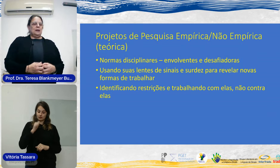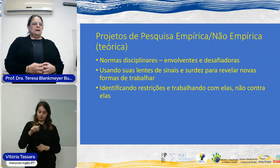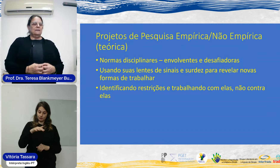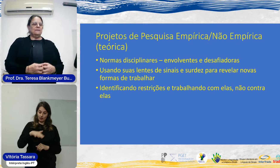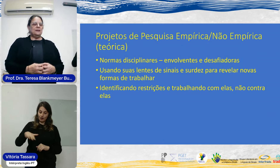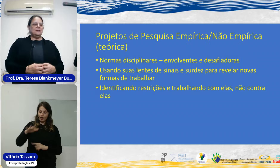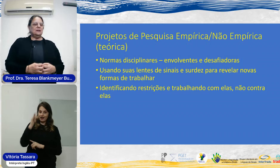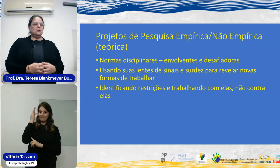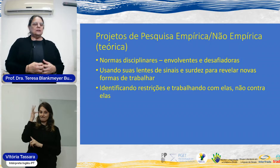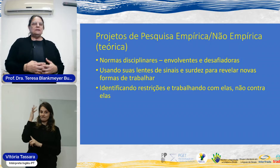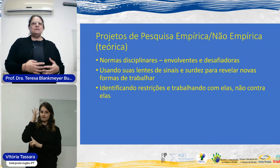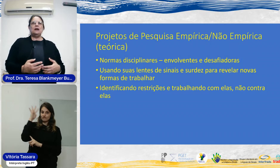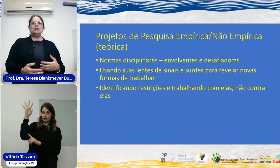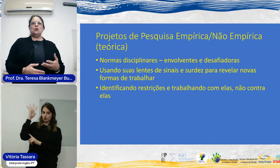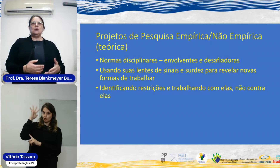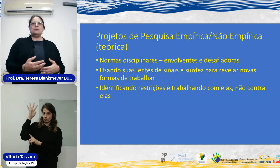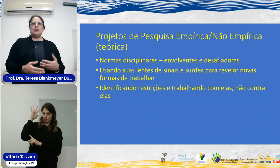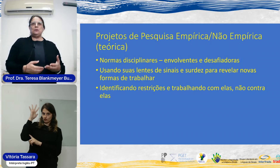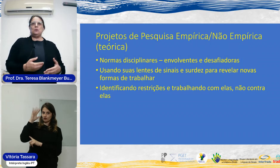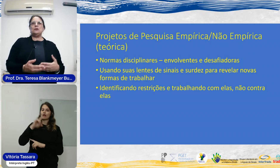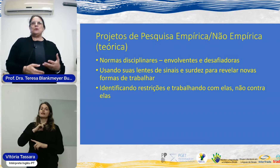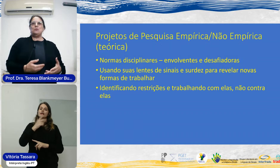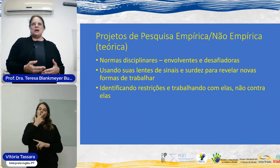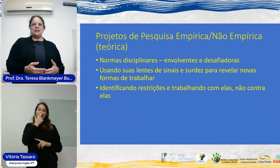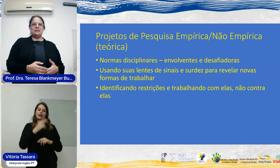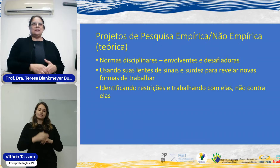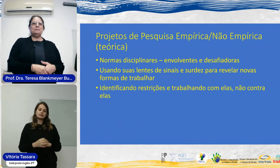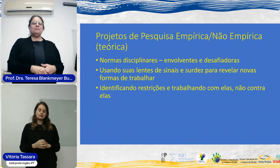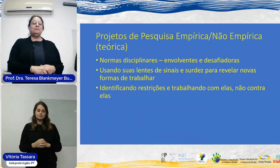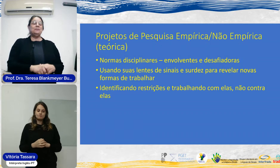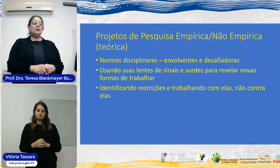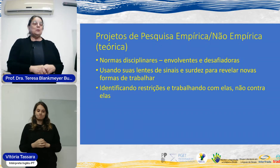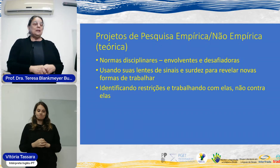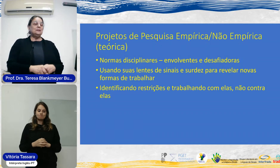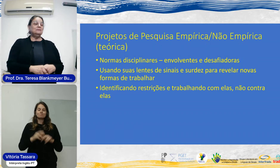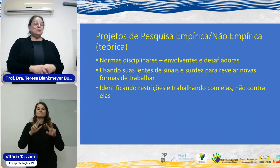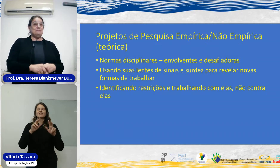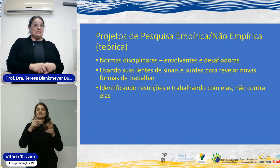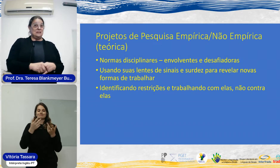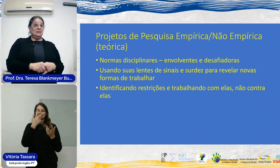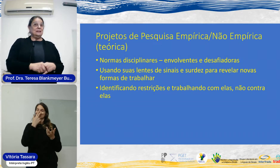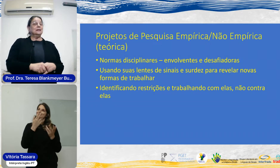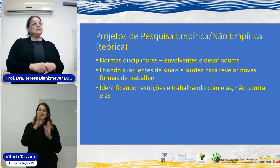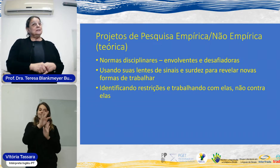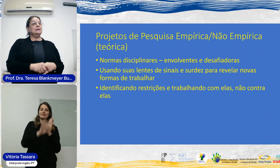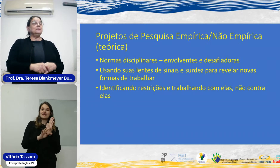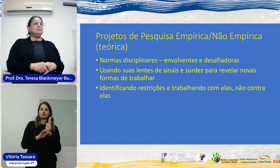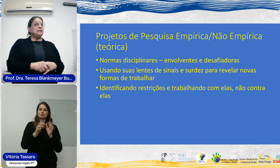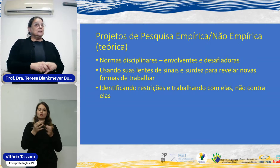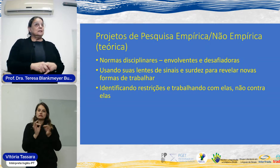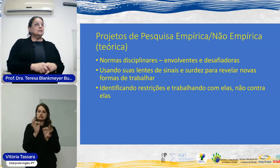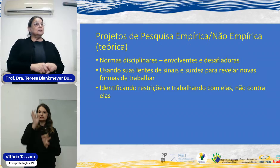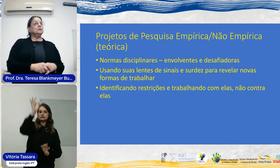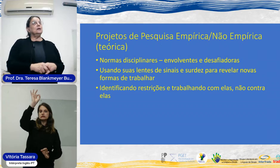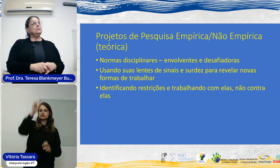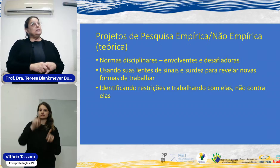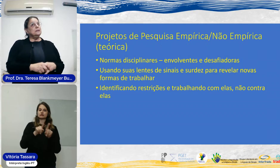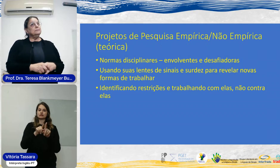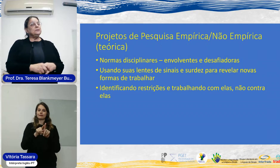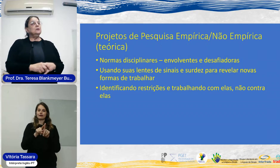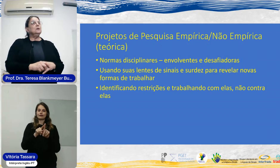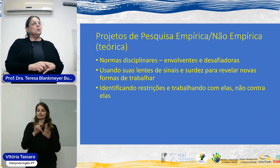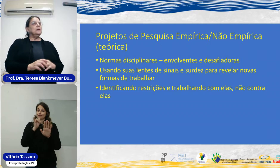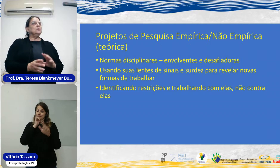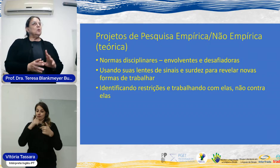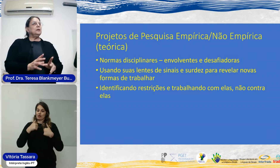norm of lots of dialogue about what we write. Well, for me, yes, I'm speaking English, I read